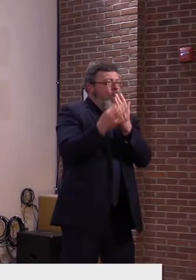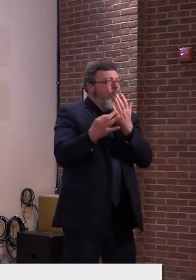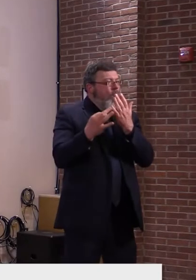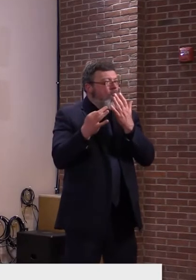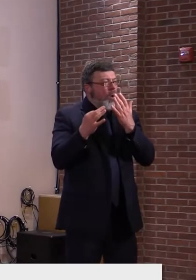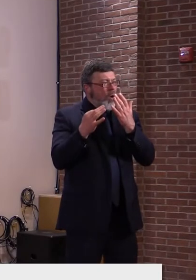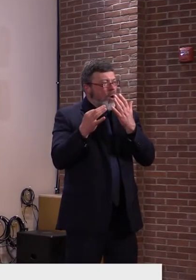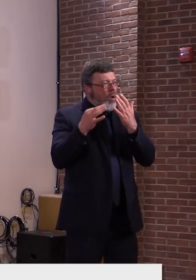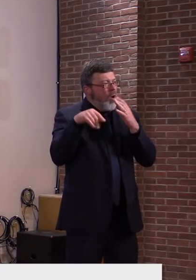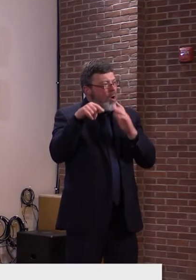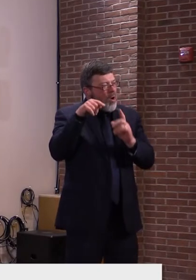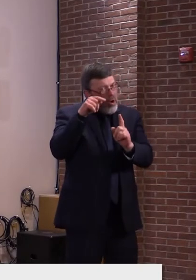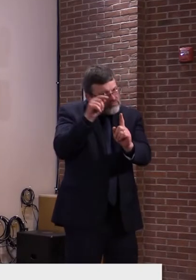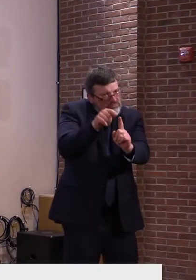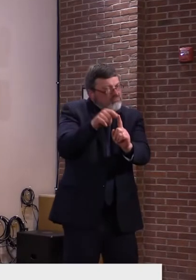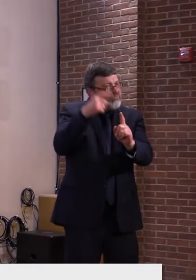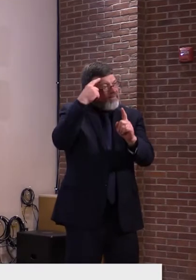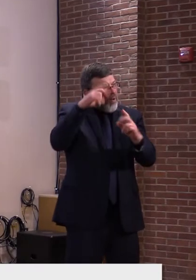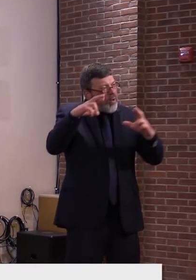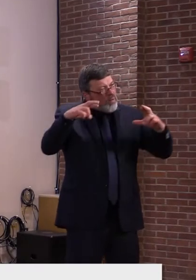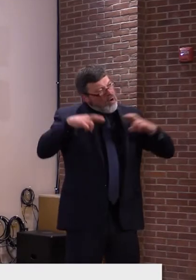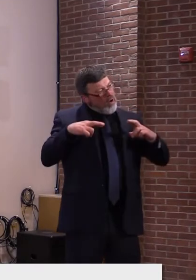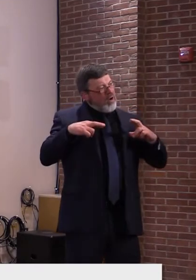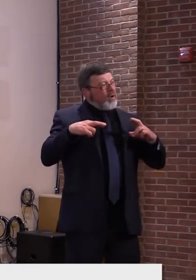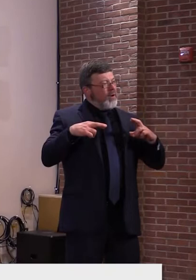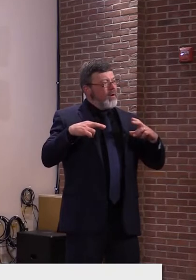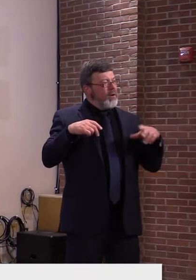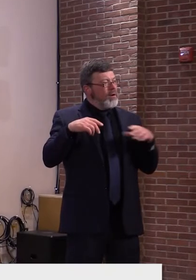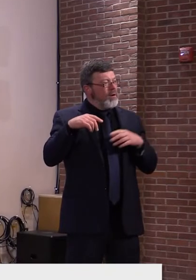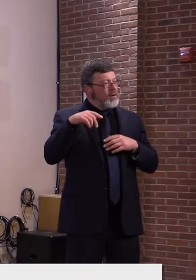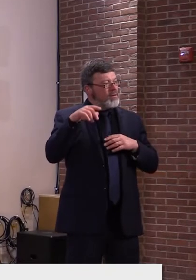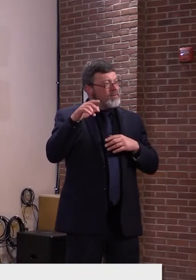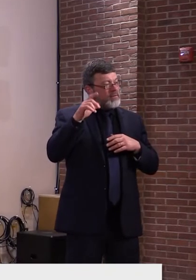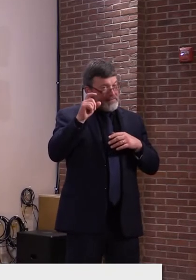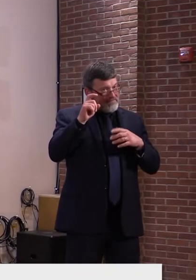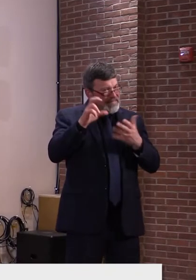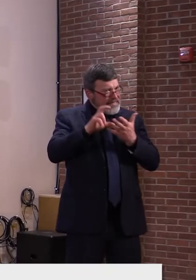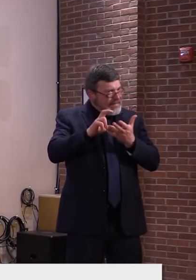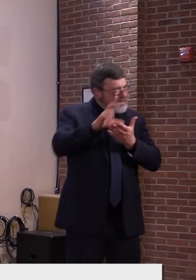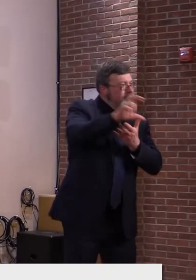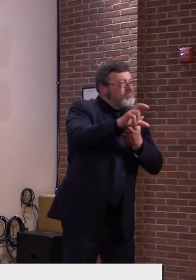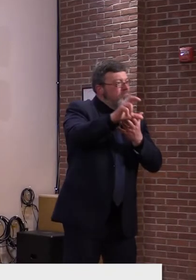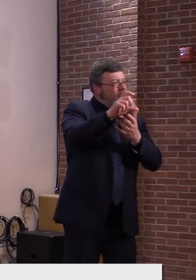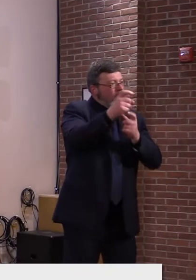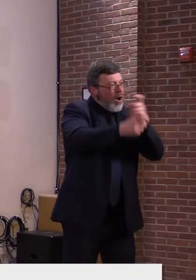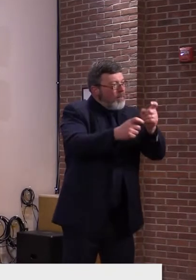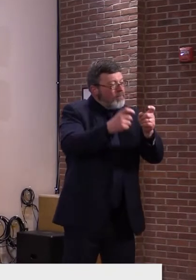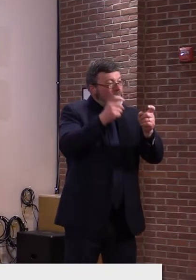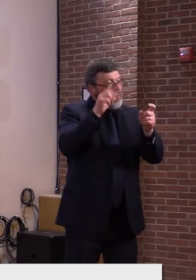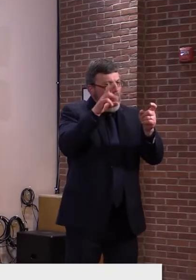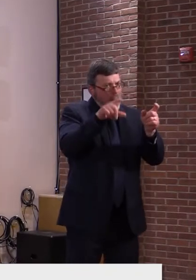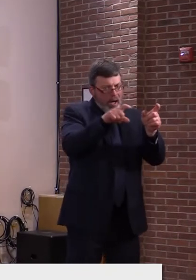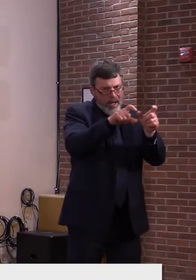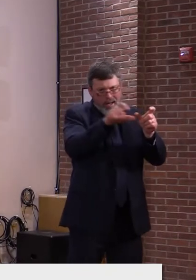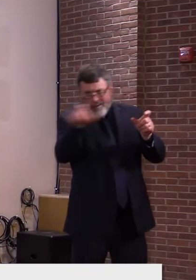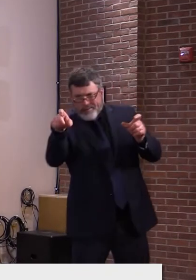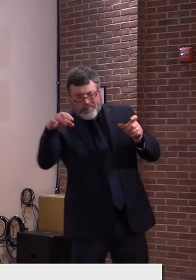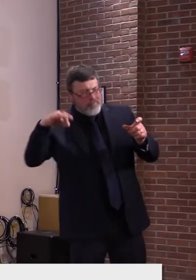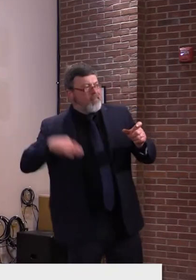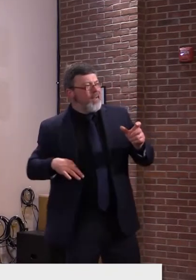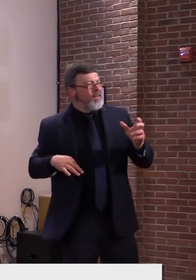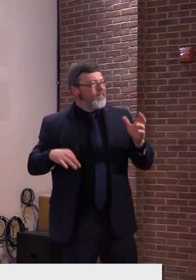a defined contribution or a defined benefit. It's their choice, and it would